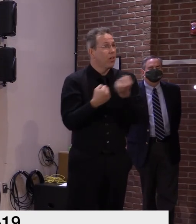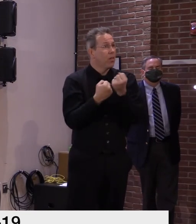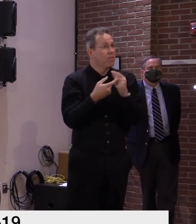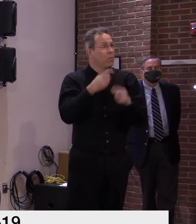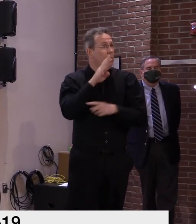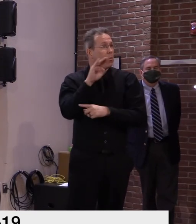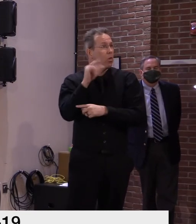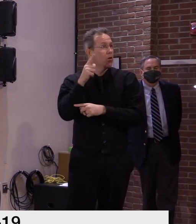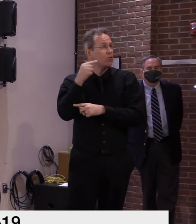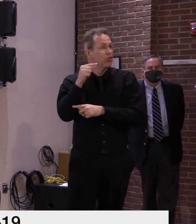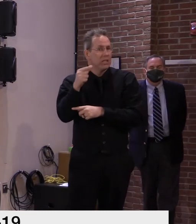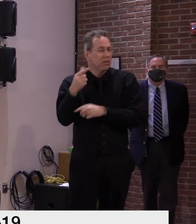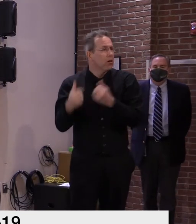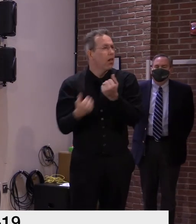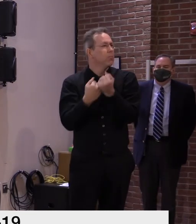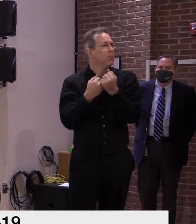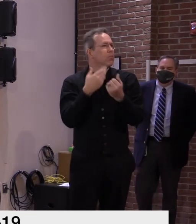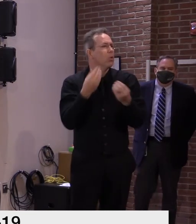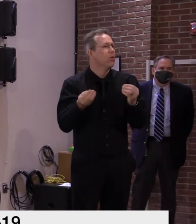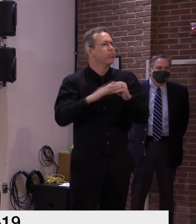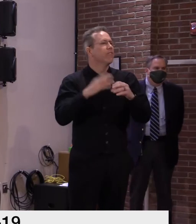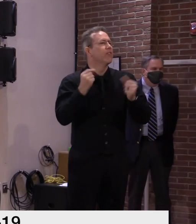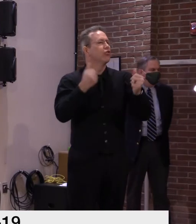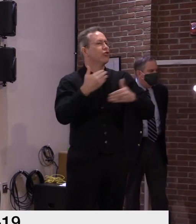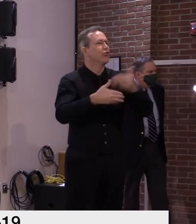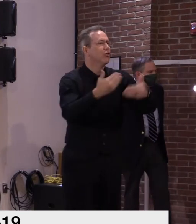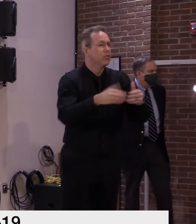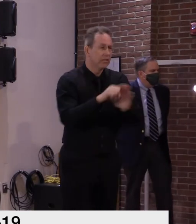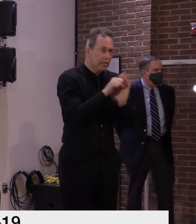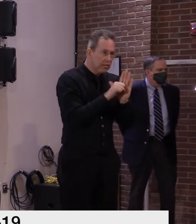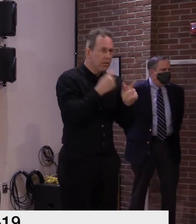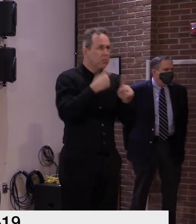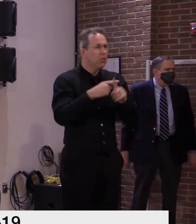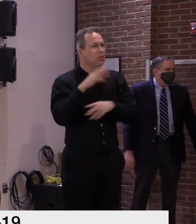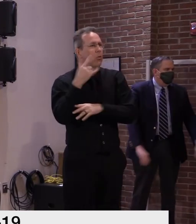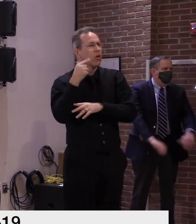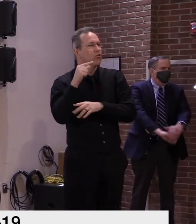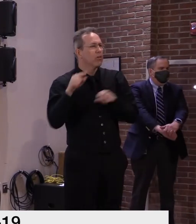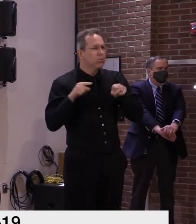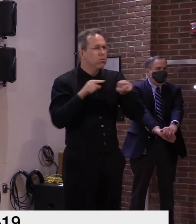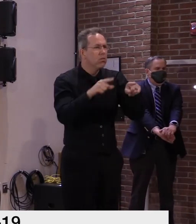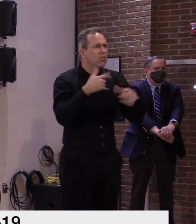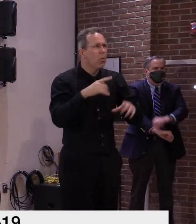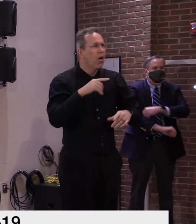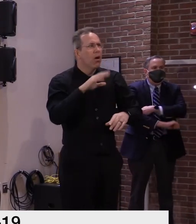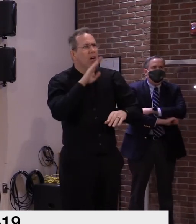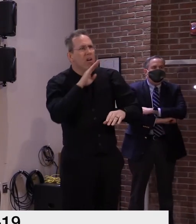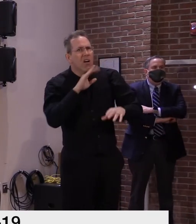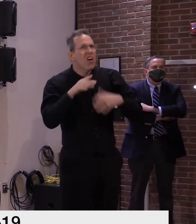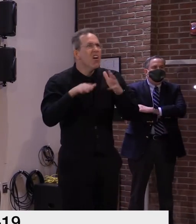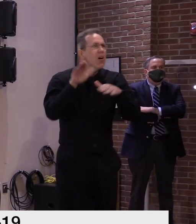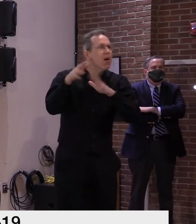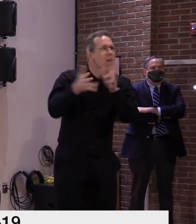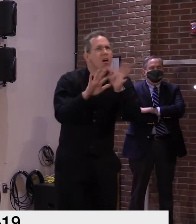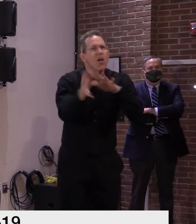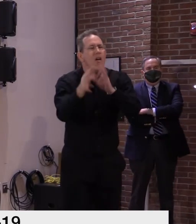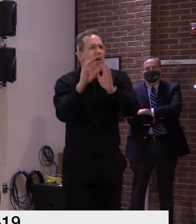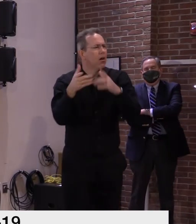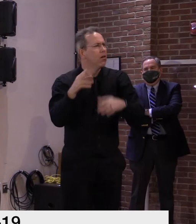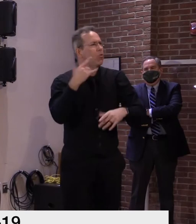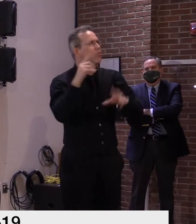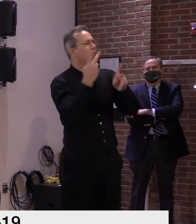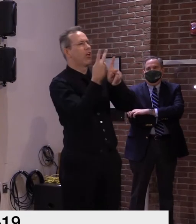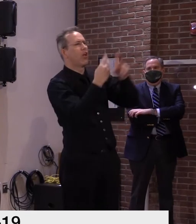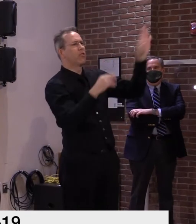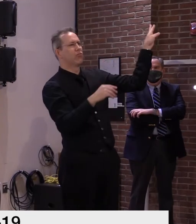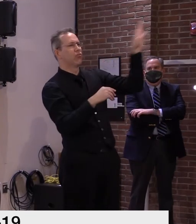don't get discouraged if you can't get your vaccination through Walgreens. It was a limited supply, but we wanted to get